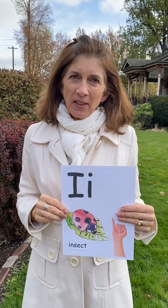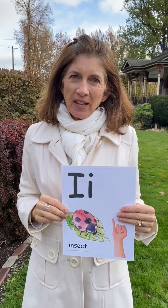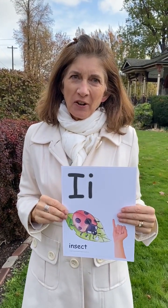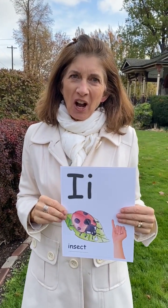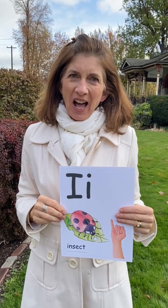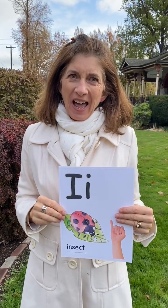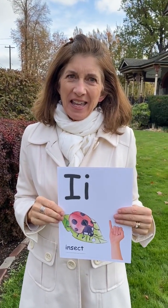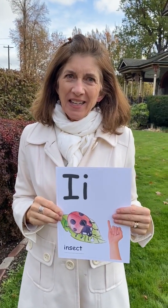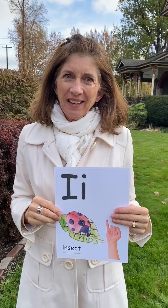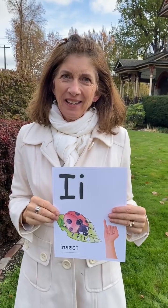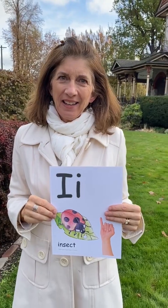letter I?